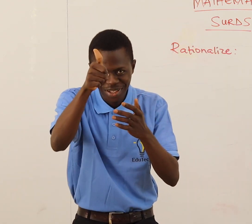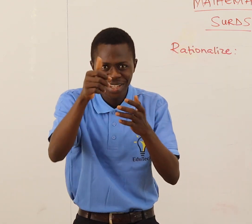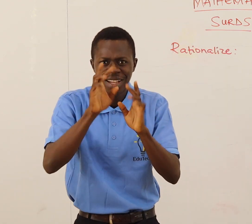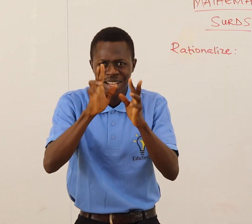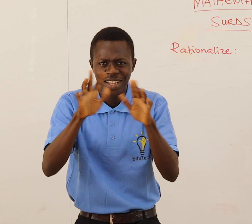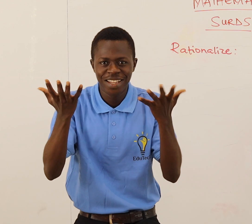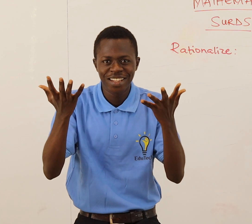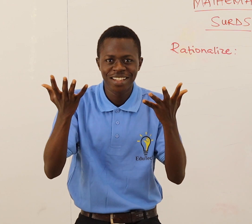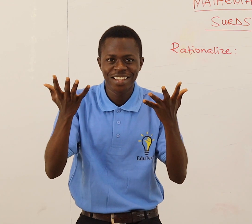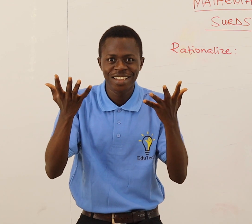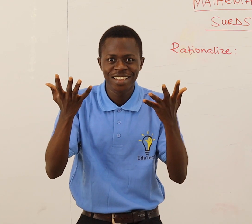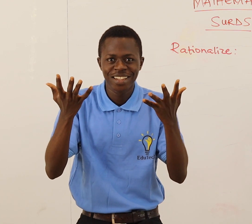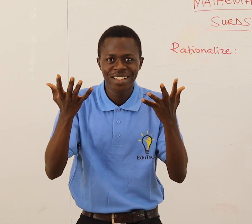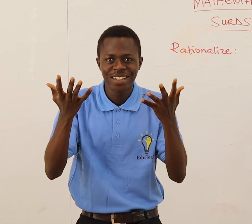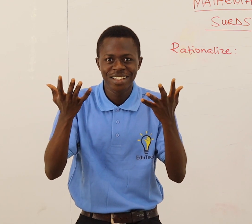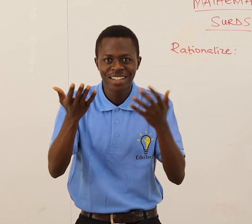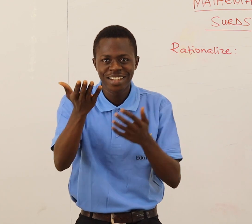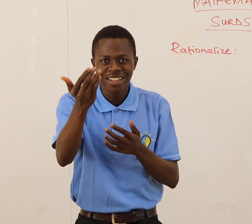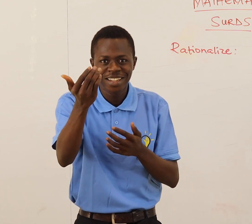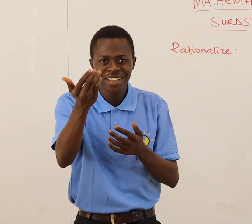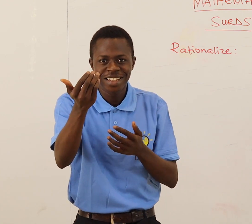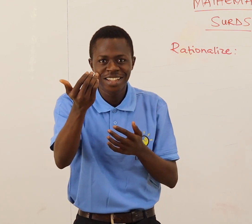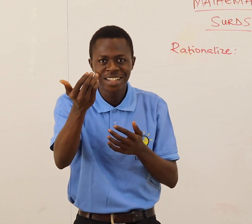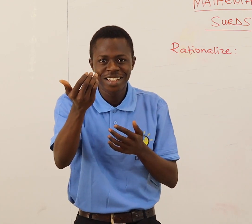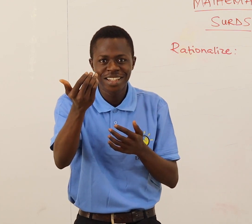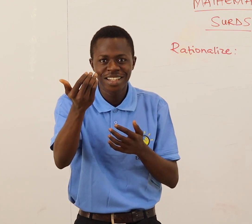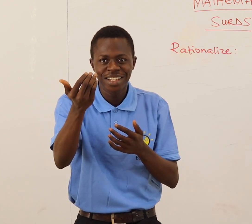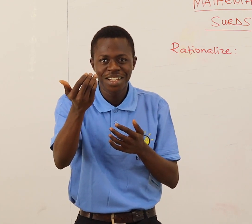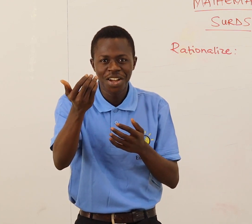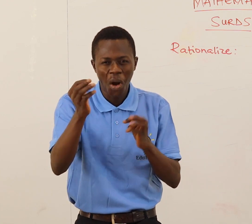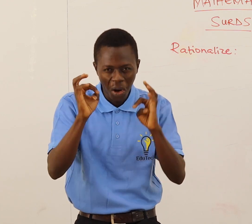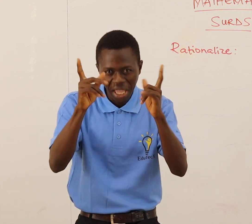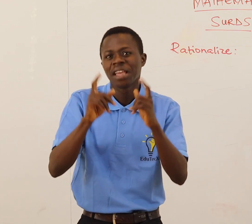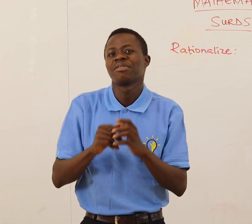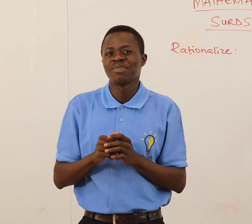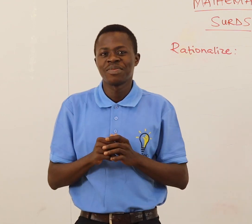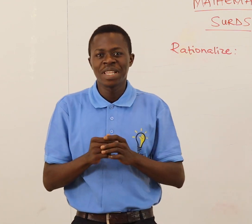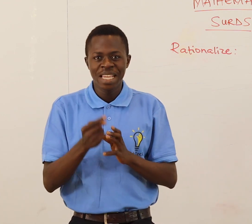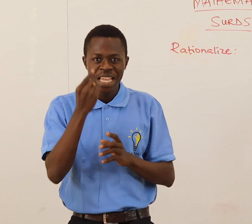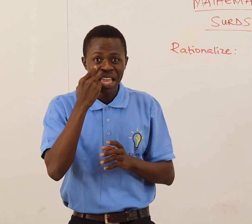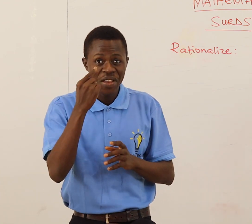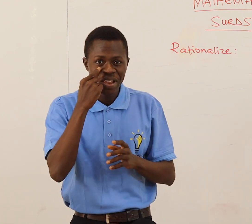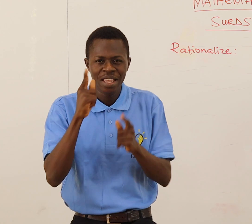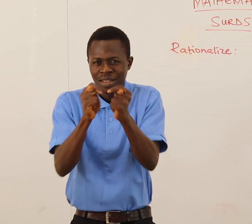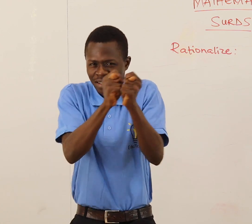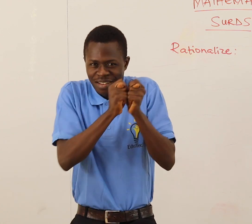I'm sure by now you are done. All right, well done. So what answer did you get after